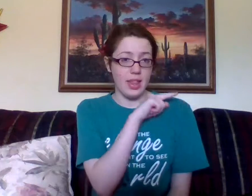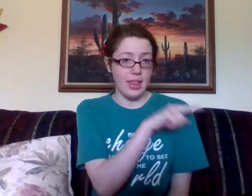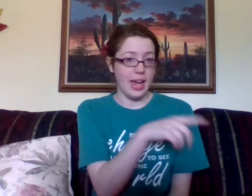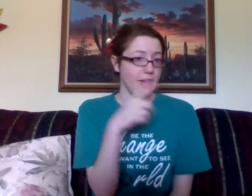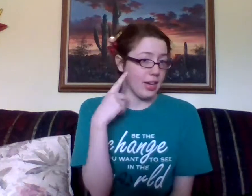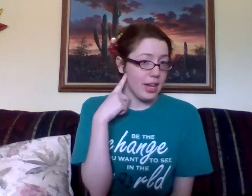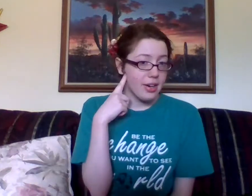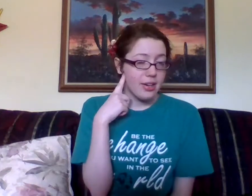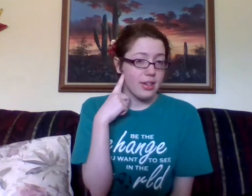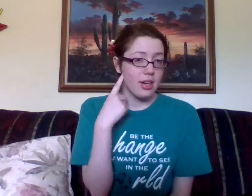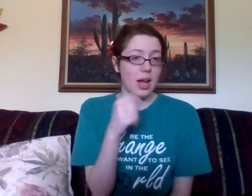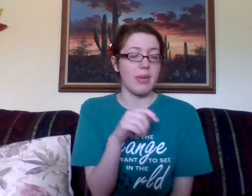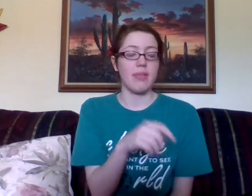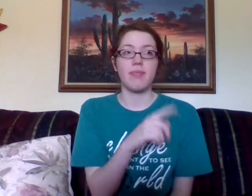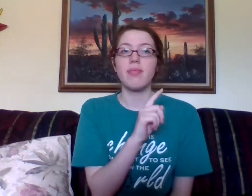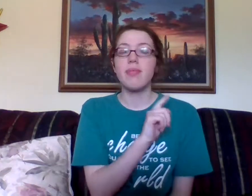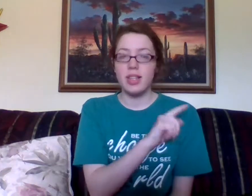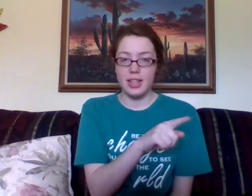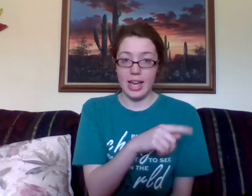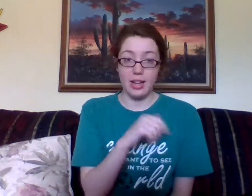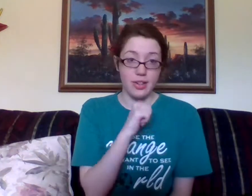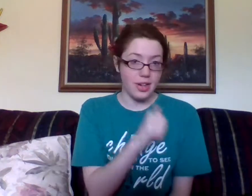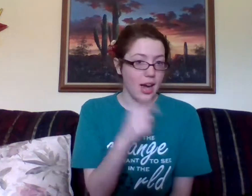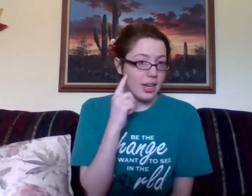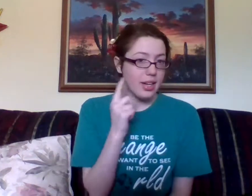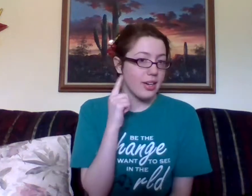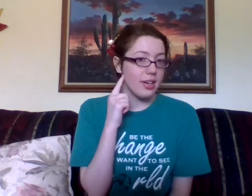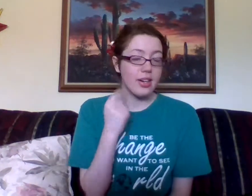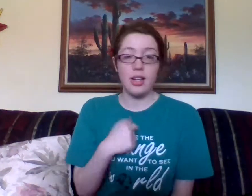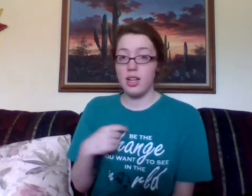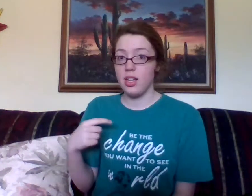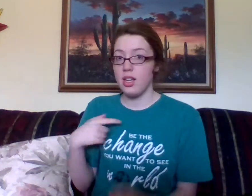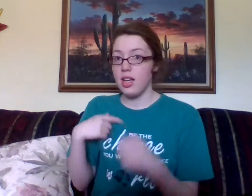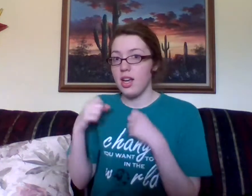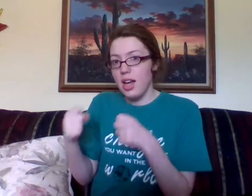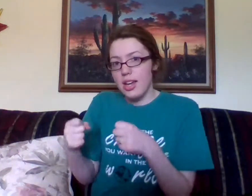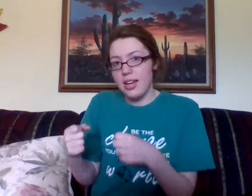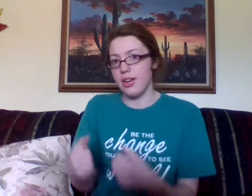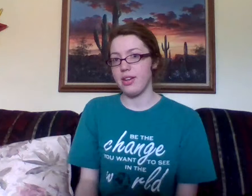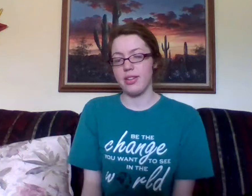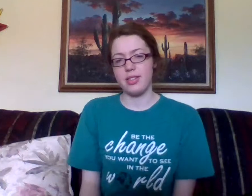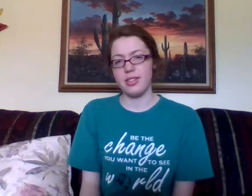They could hear. I mean, they could not hear. I could.